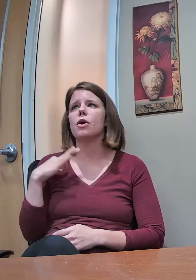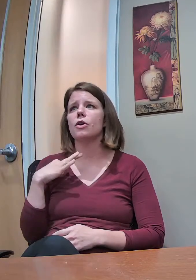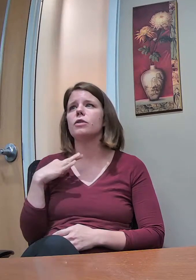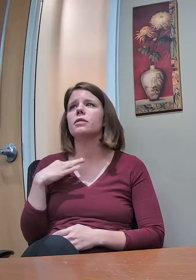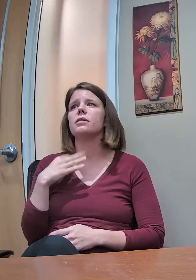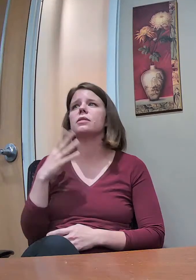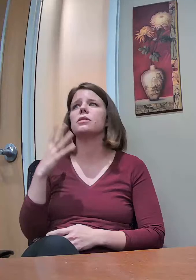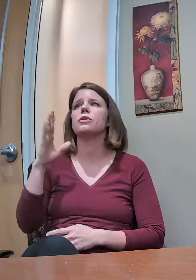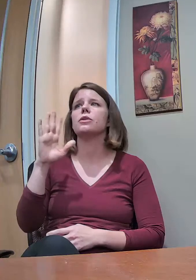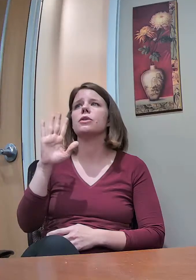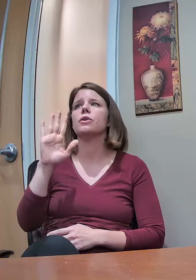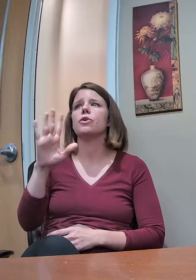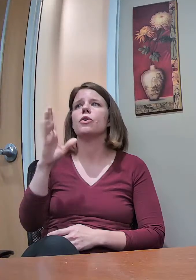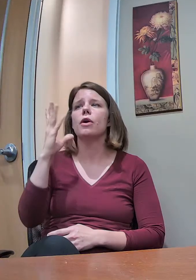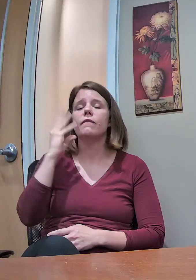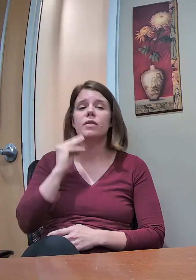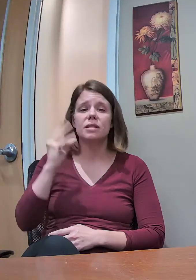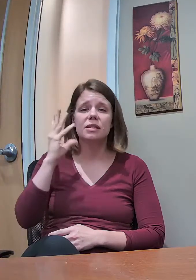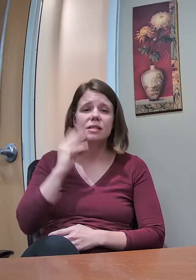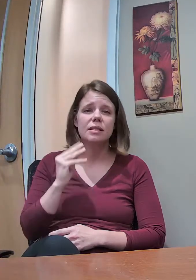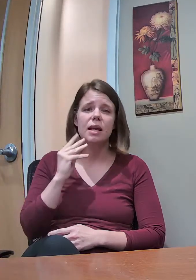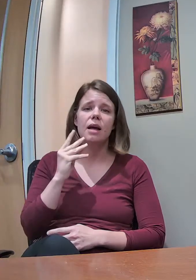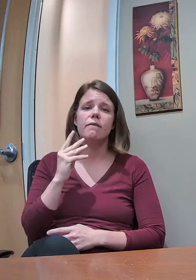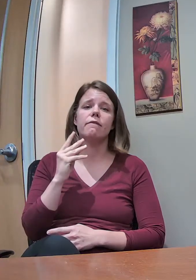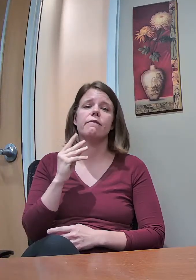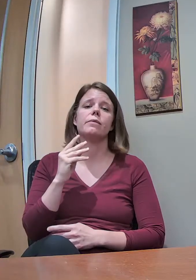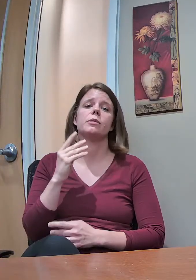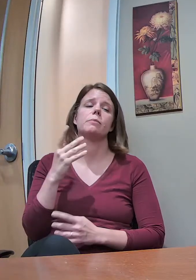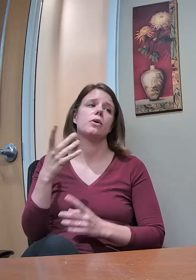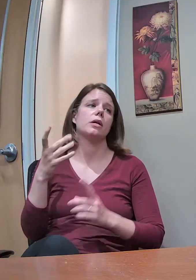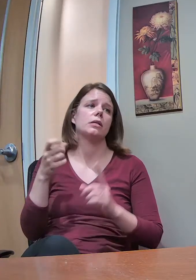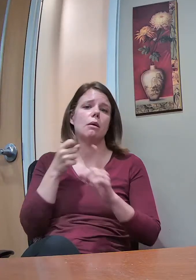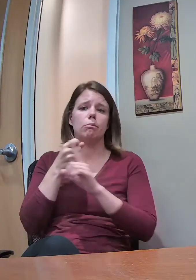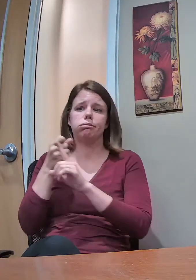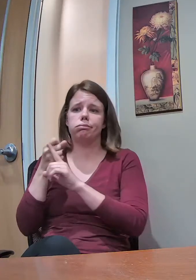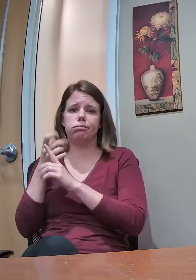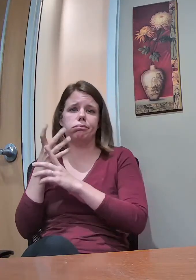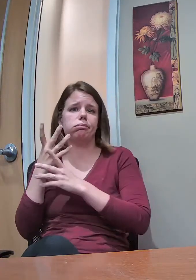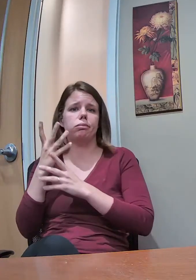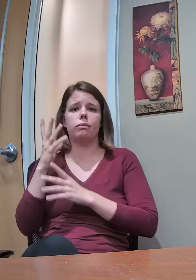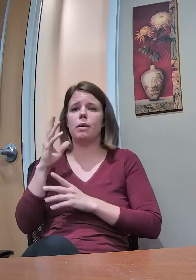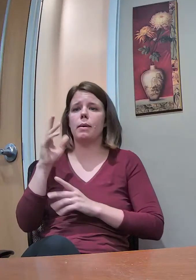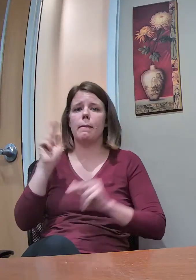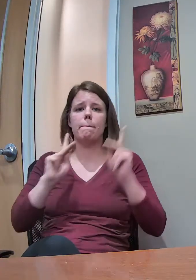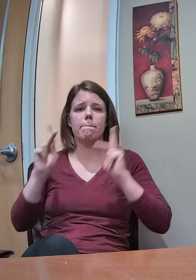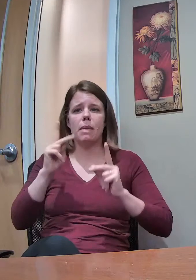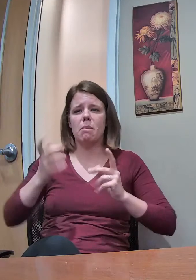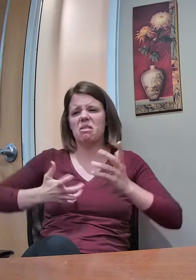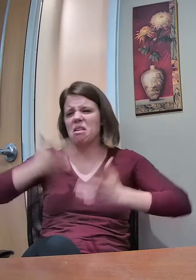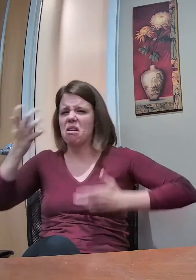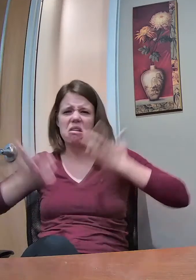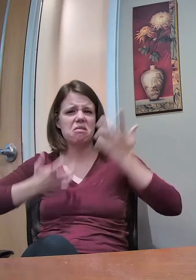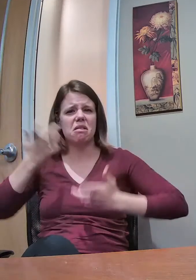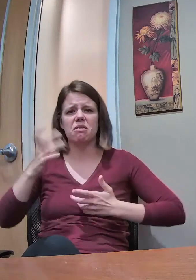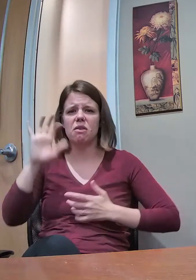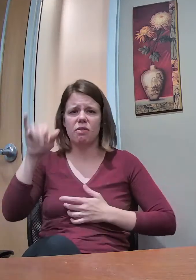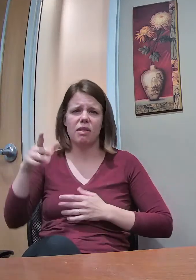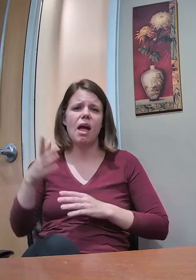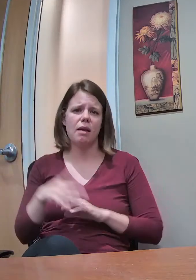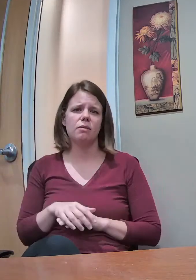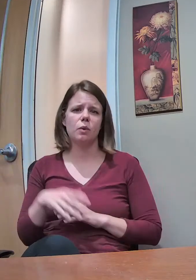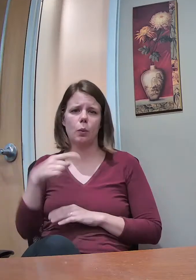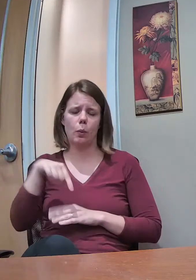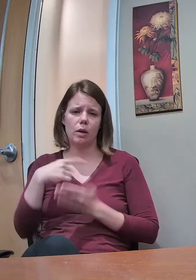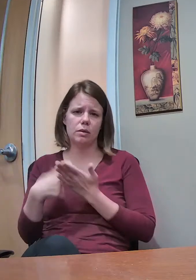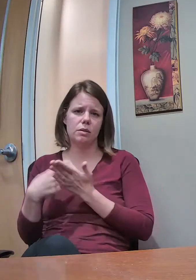I am so sorry to hear that any of your staff have experienced any disrespect.